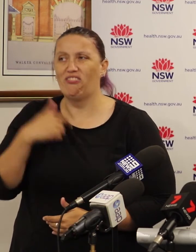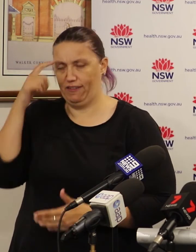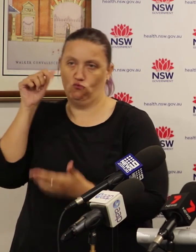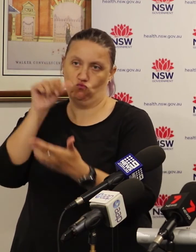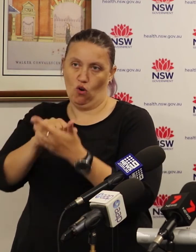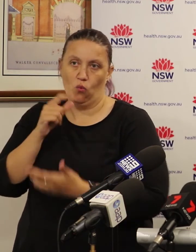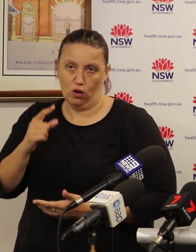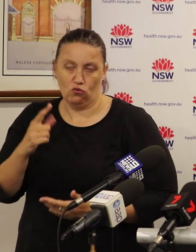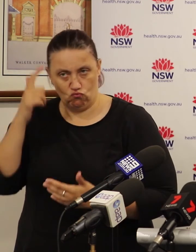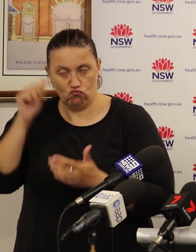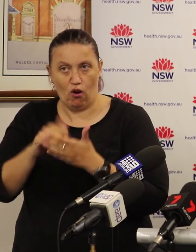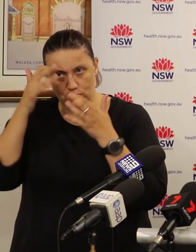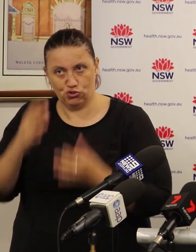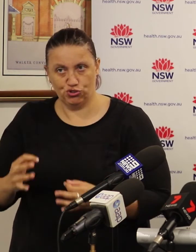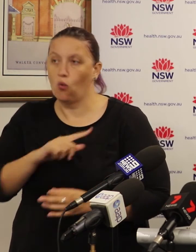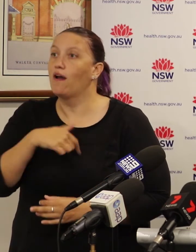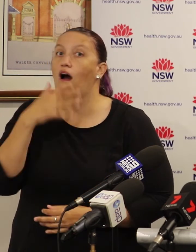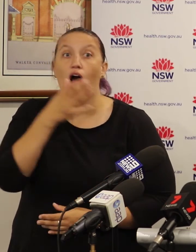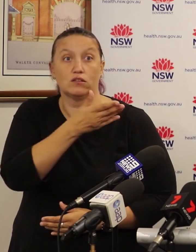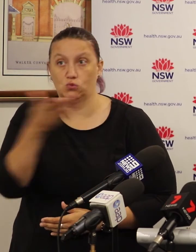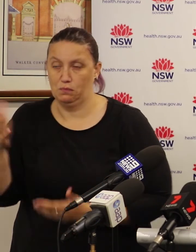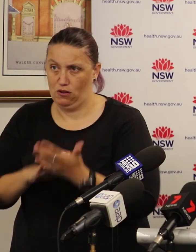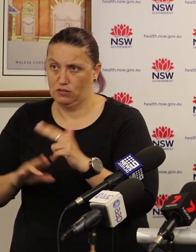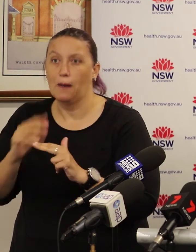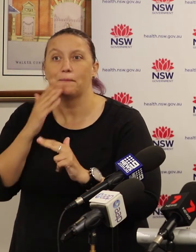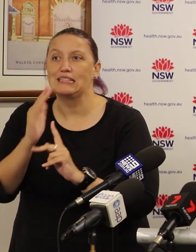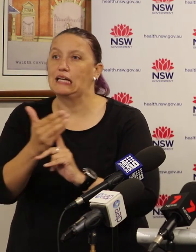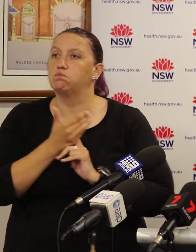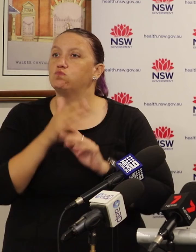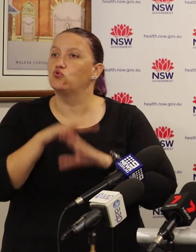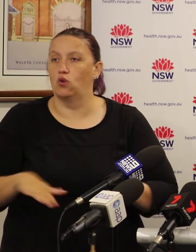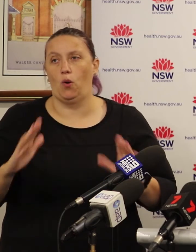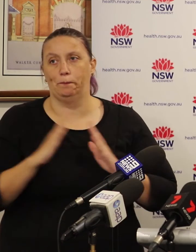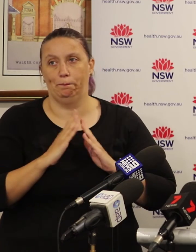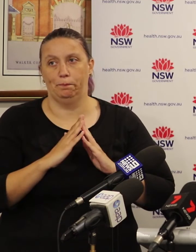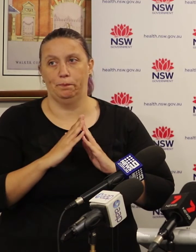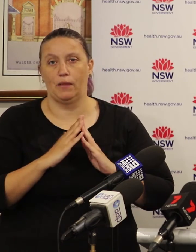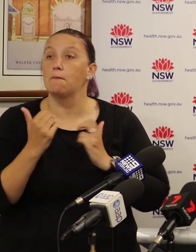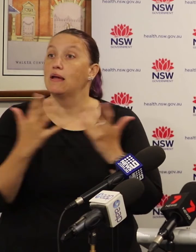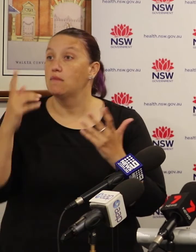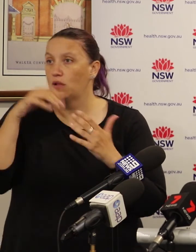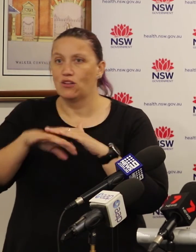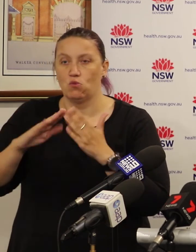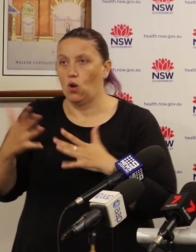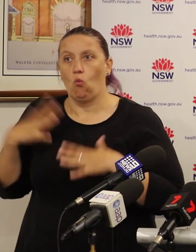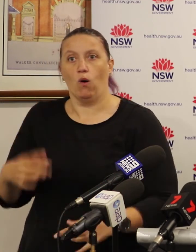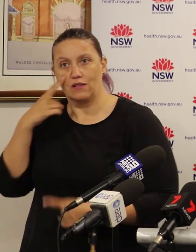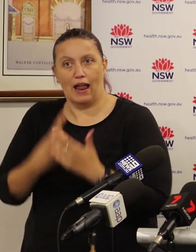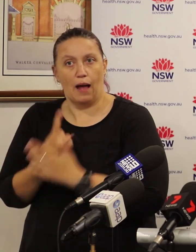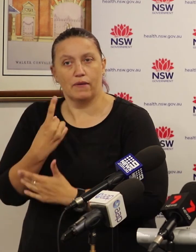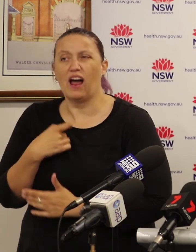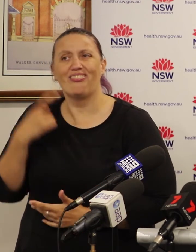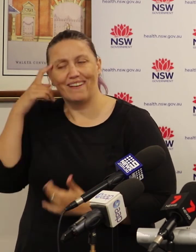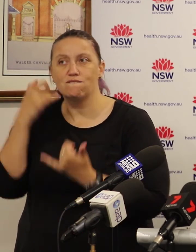one. We're asking parents to keep their children at home. We know that many in the community have been wanting to see this, and I think